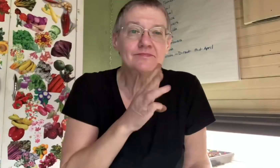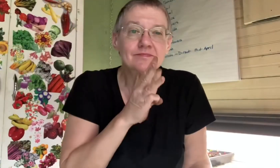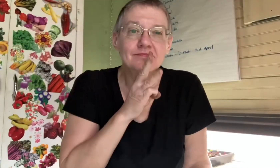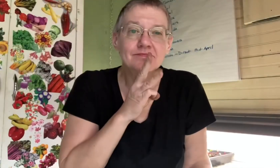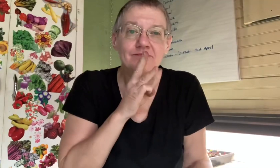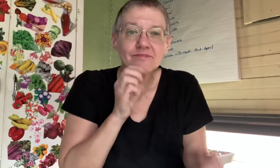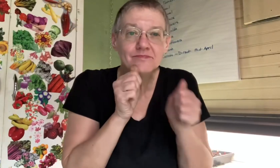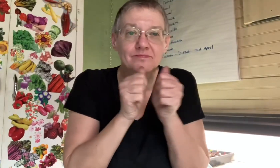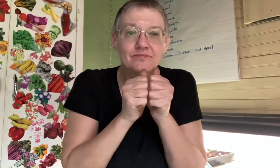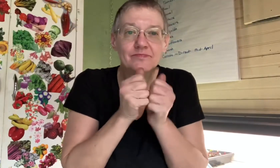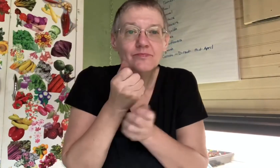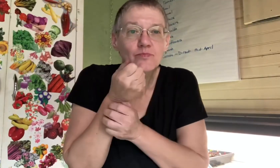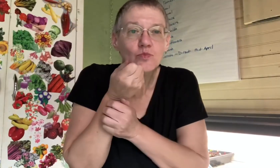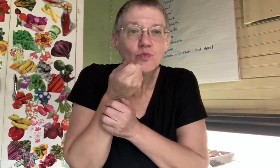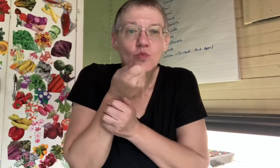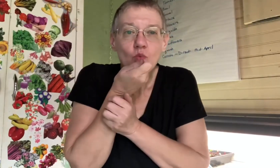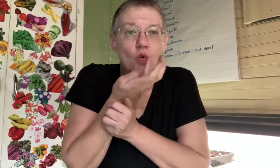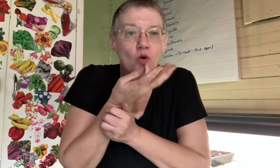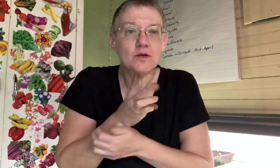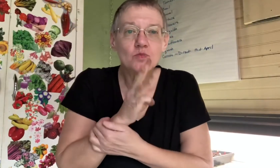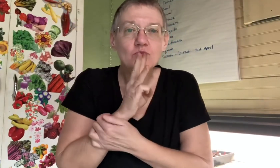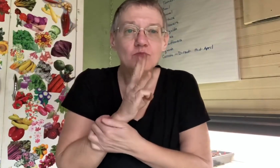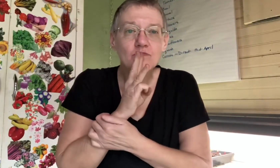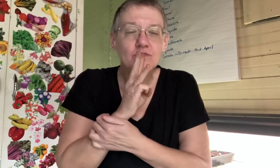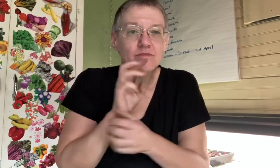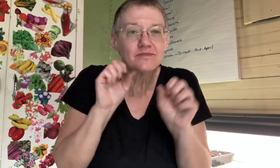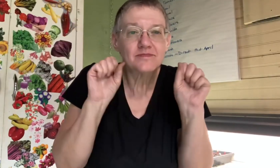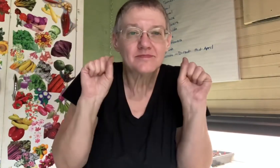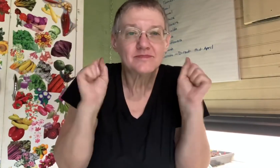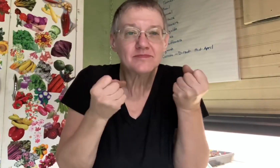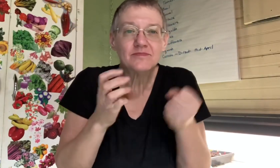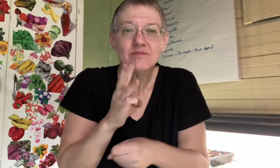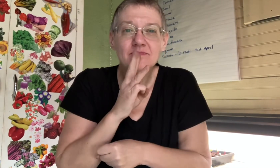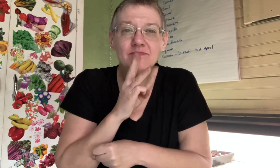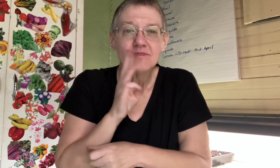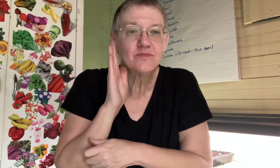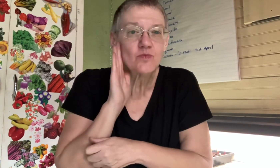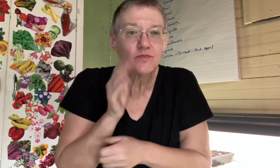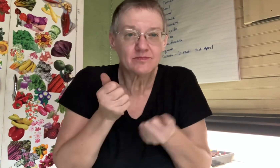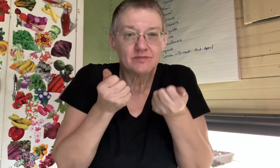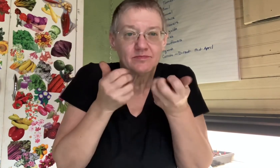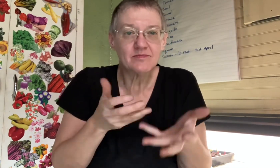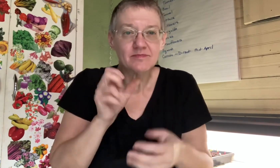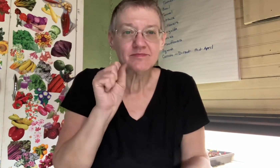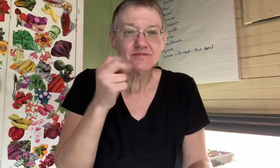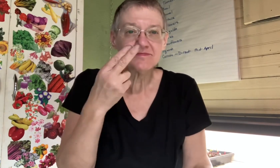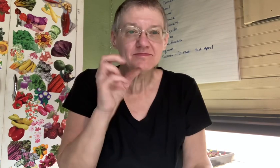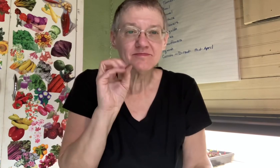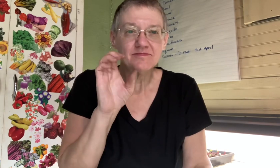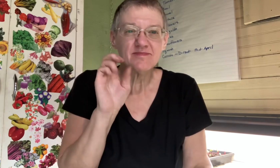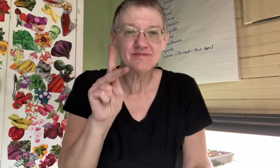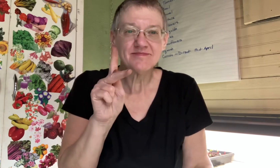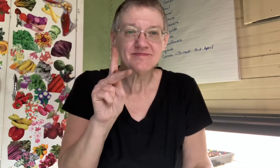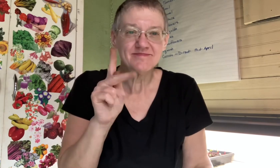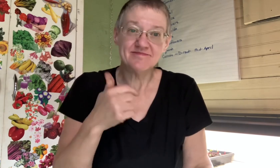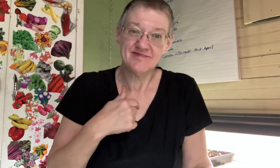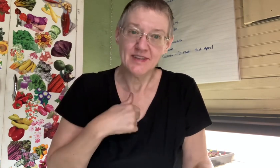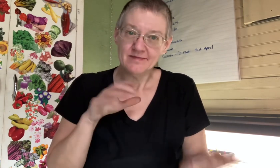Now always use warm water because cold water is going to cause cold